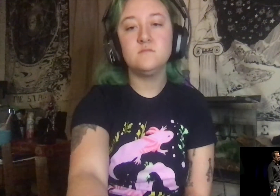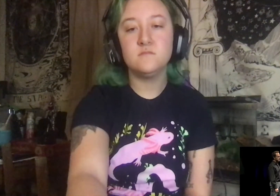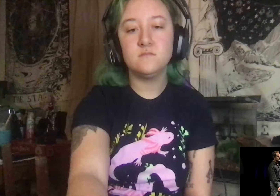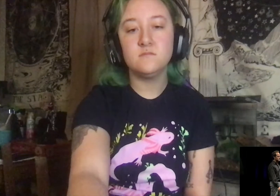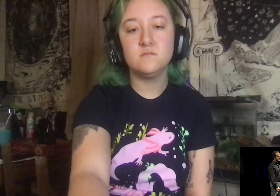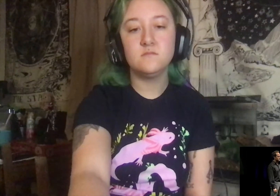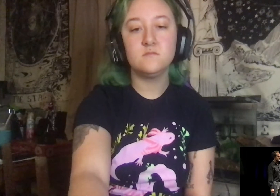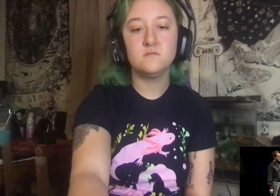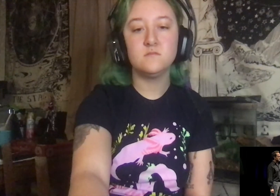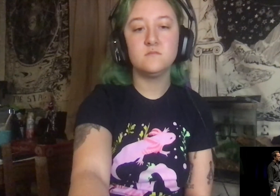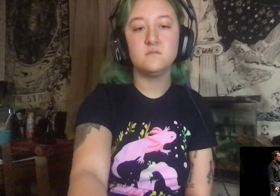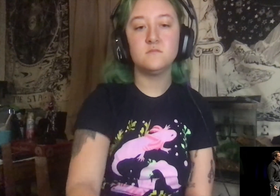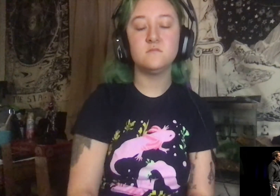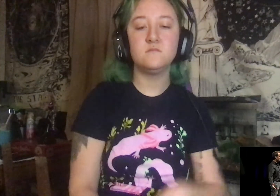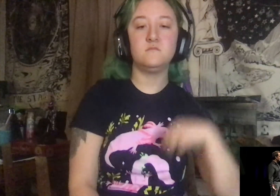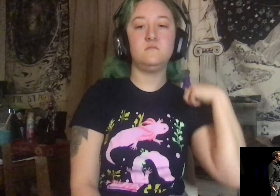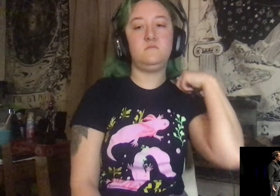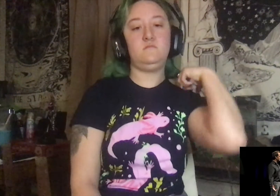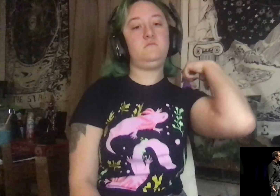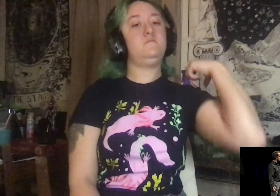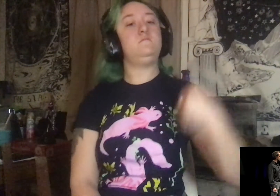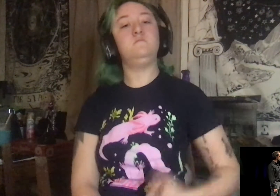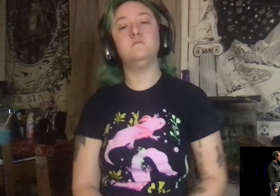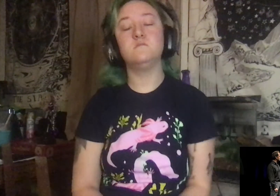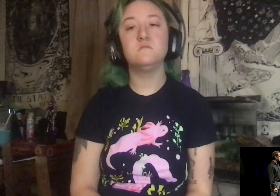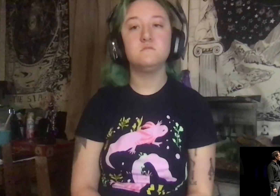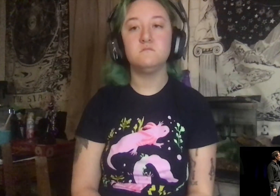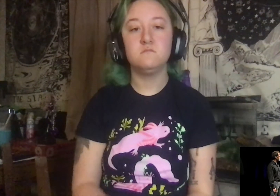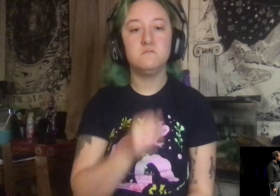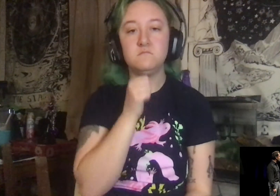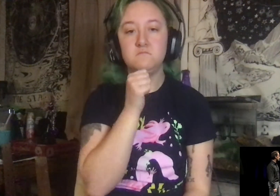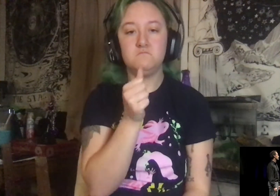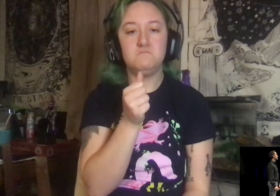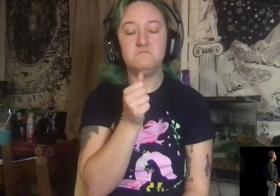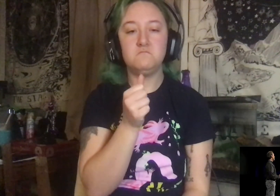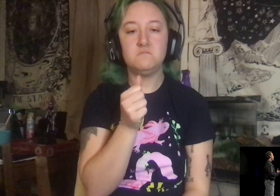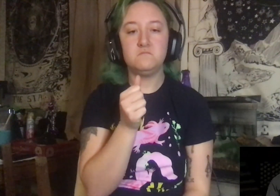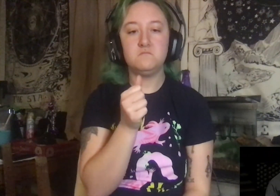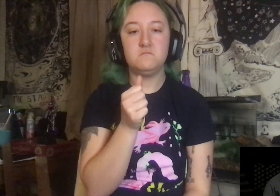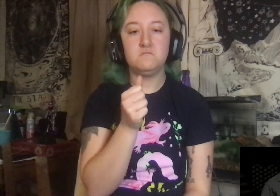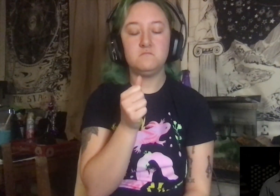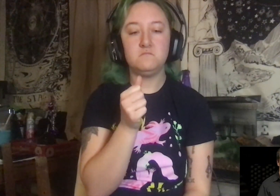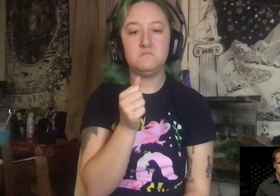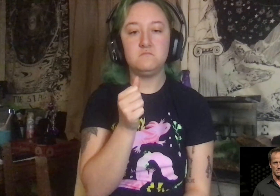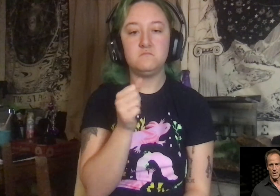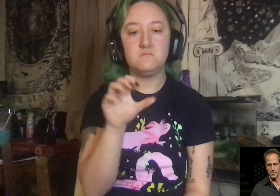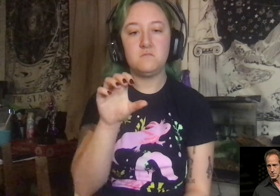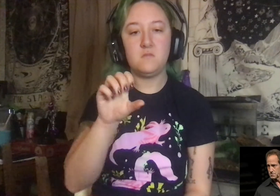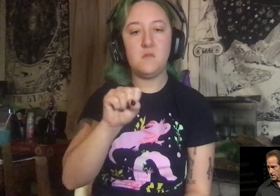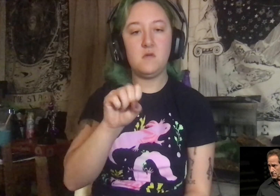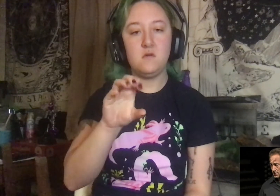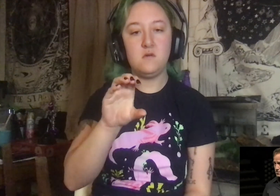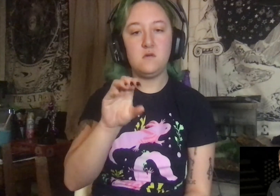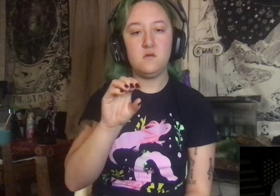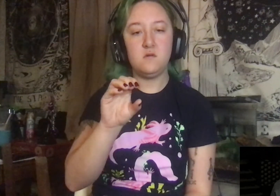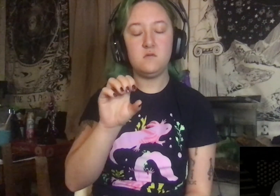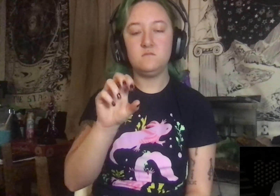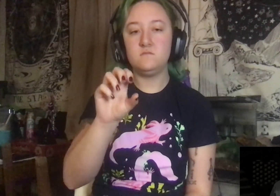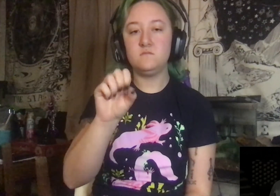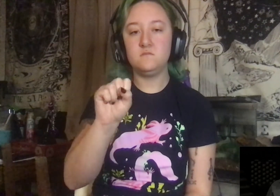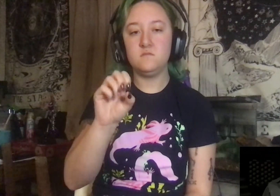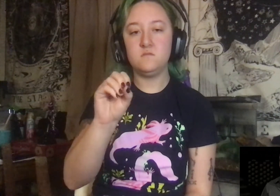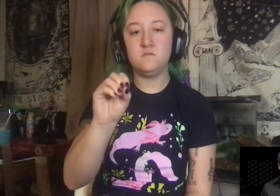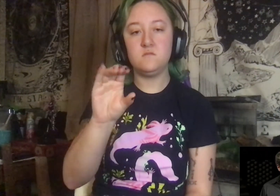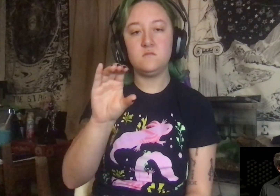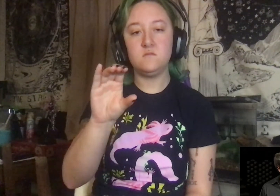peripatetic misconceptions might I be able to comment upon? Because look, I'm not a social anthropologist, but I have a friend who is,